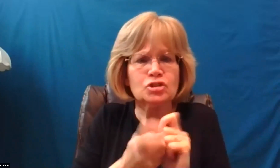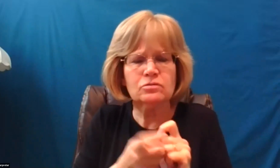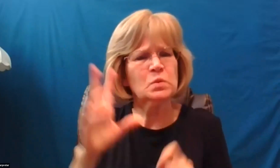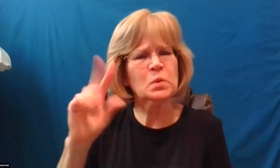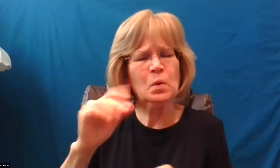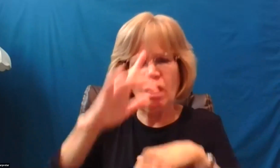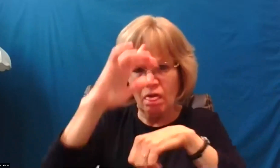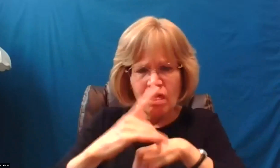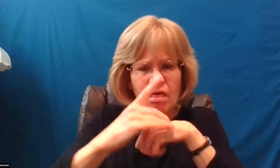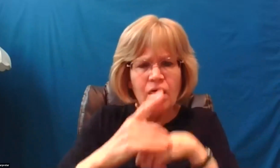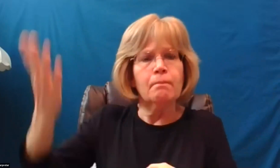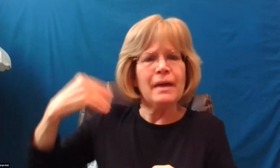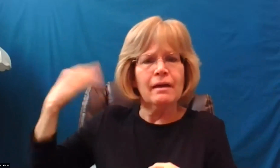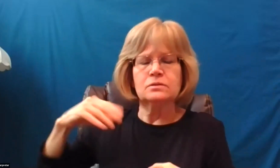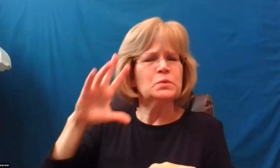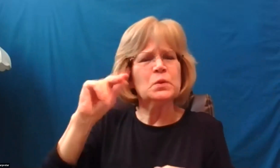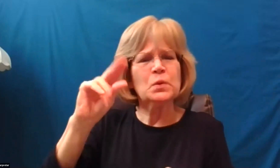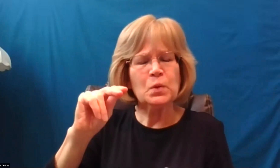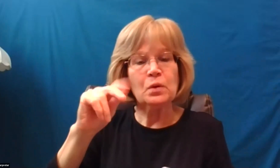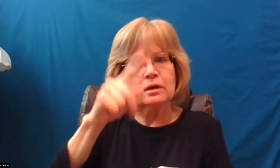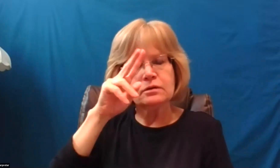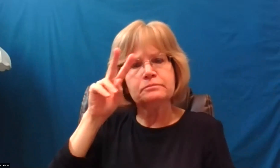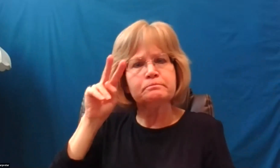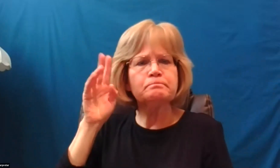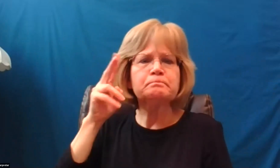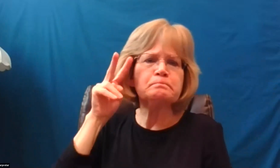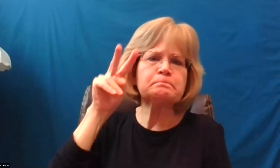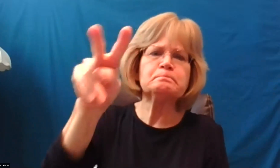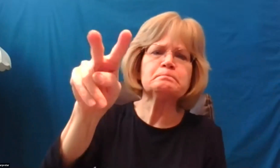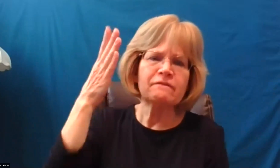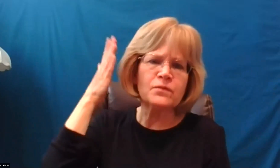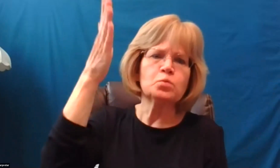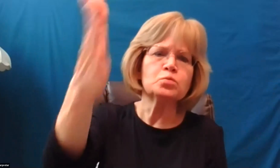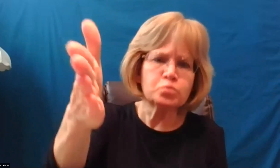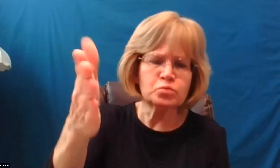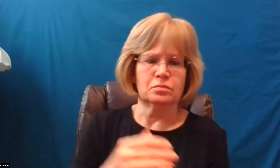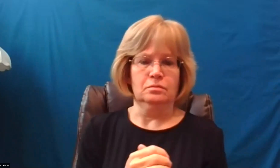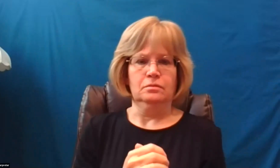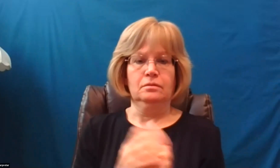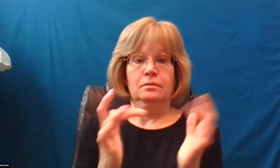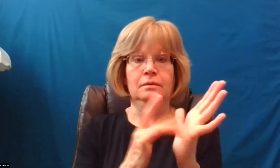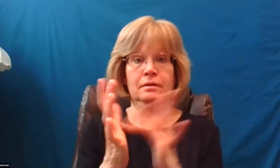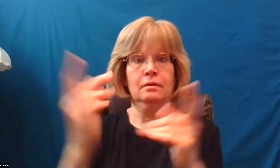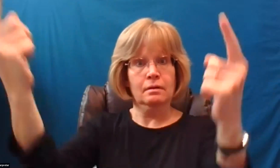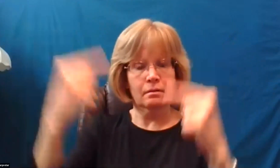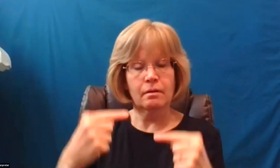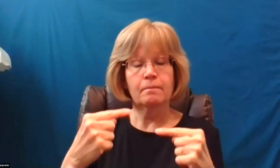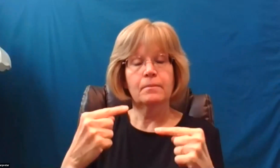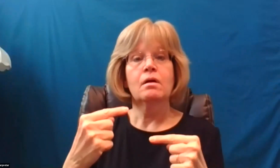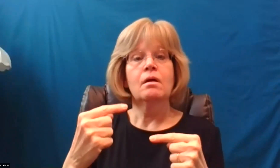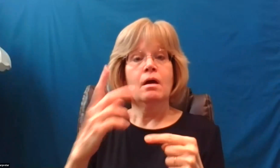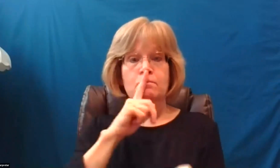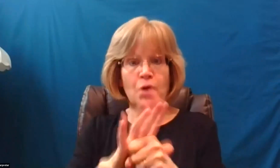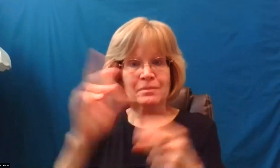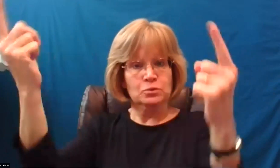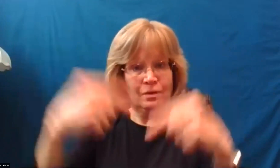on the past. He is future-looking. The Jesus who comes into this world once and promises to come again